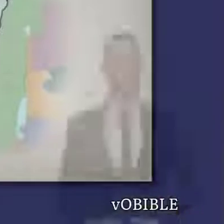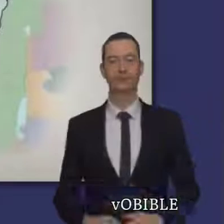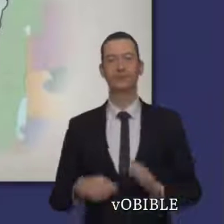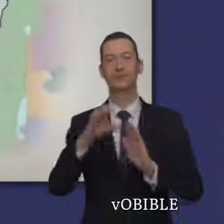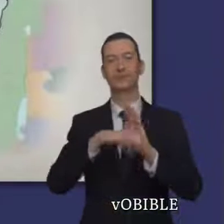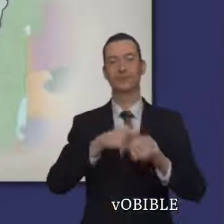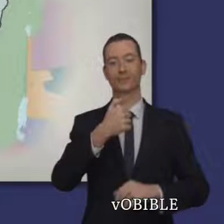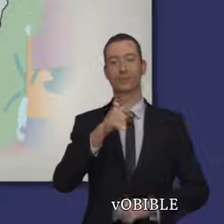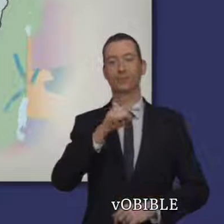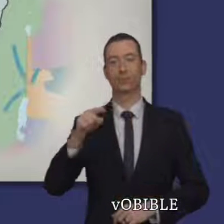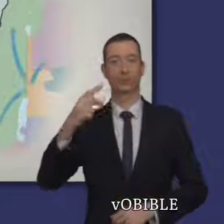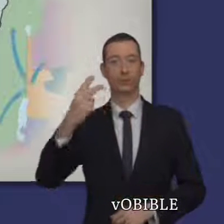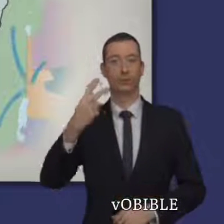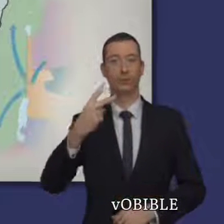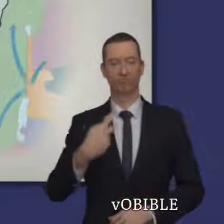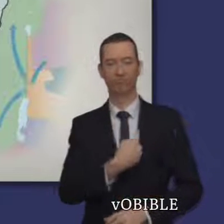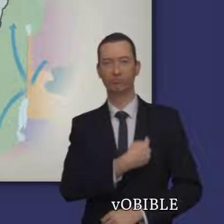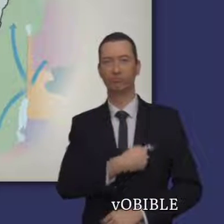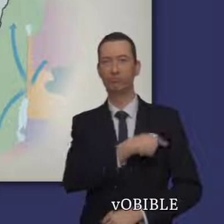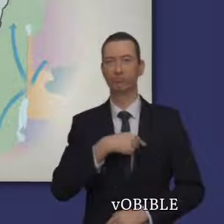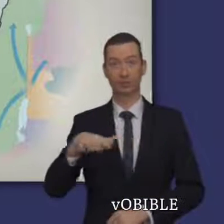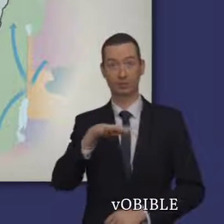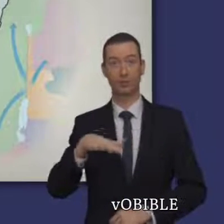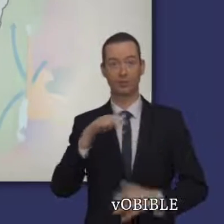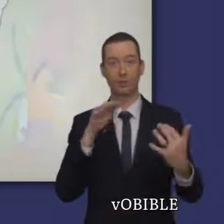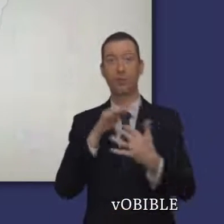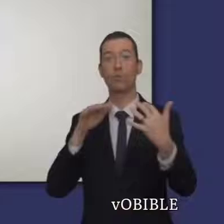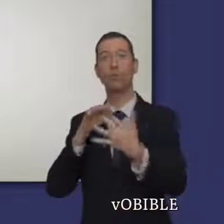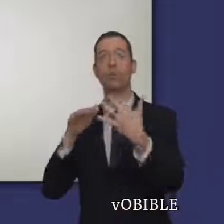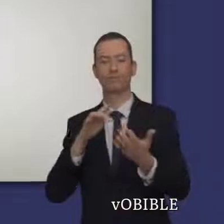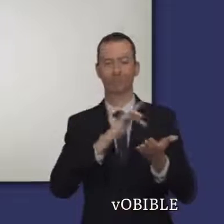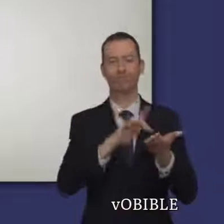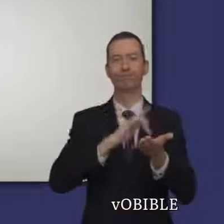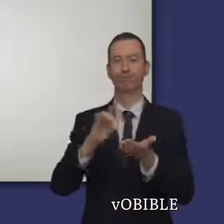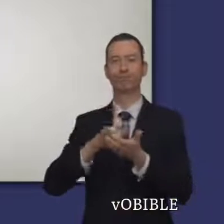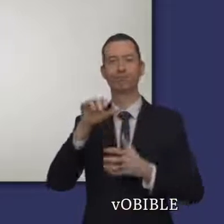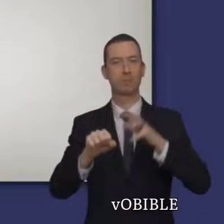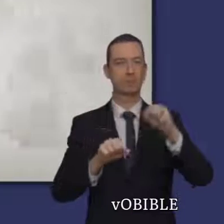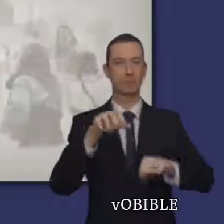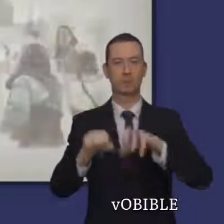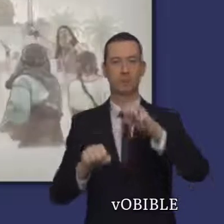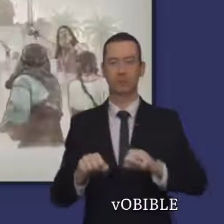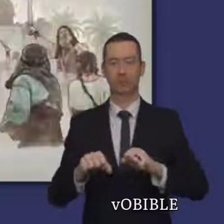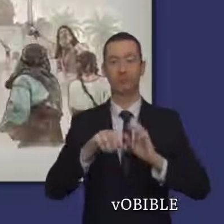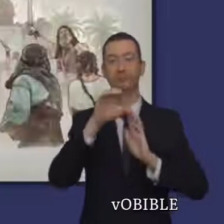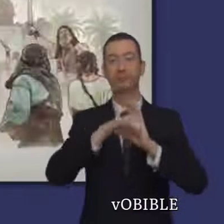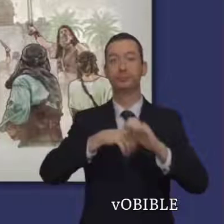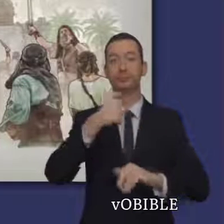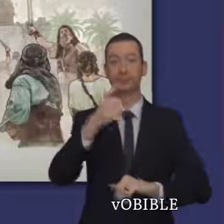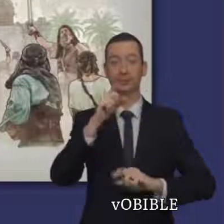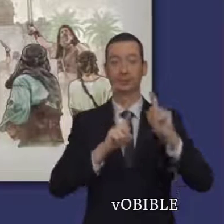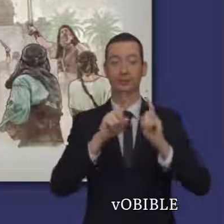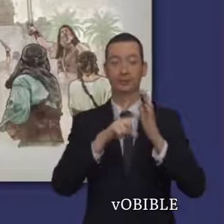Chapters 6 to 12 describe the conquest of the Promised Land. In chapter 6, Jericho